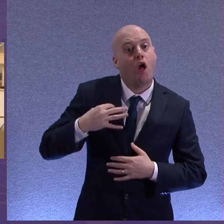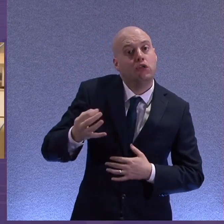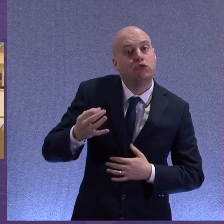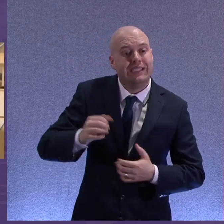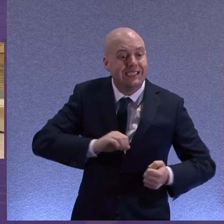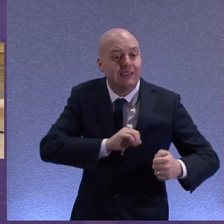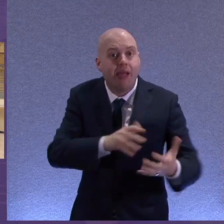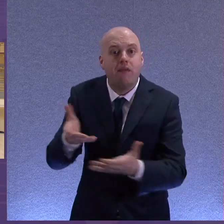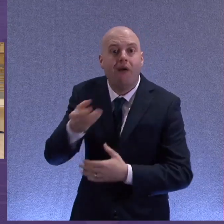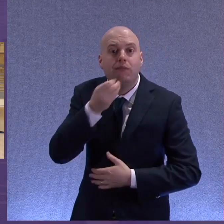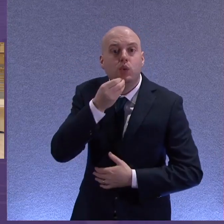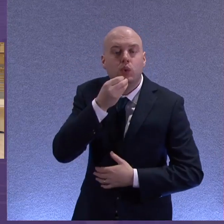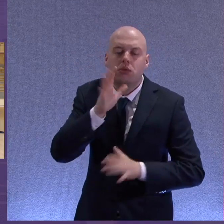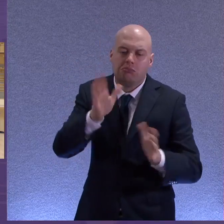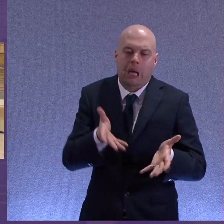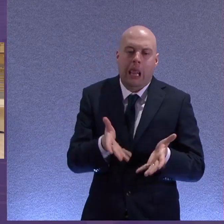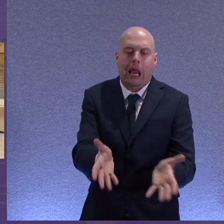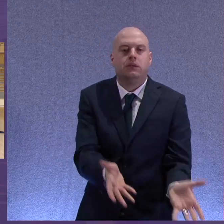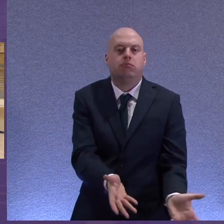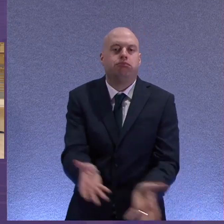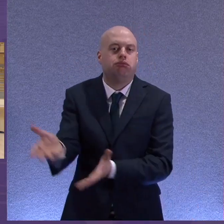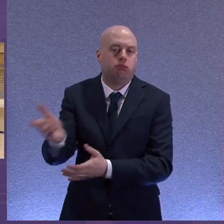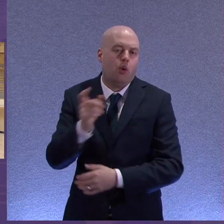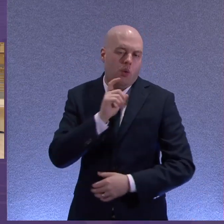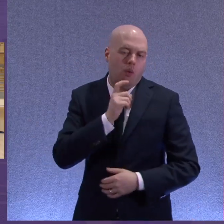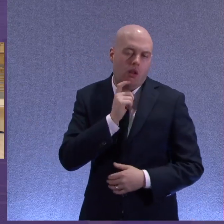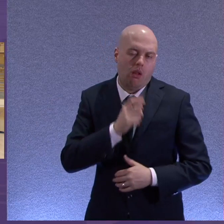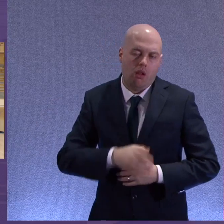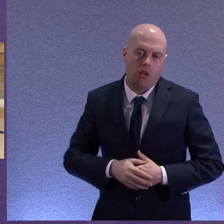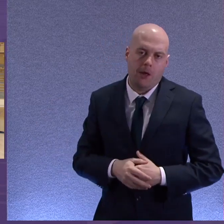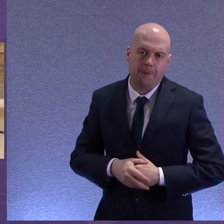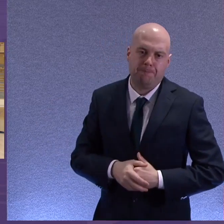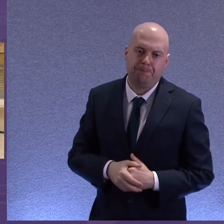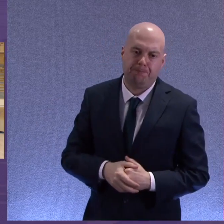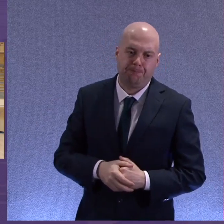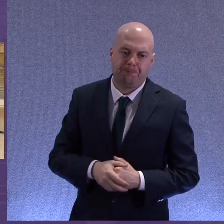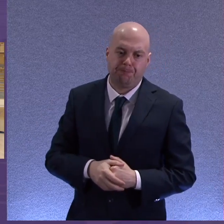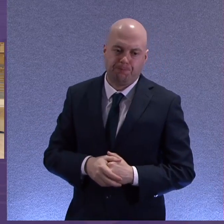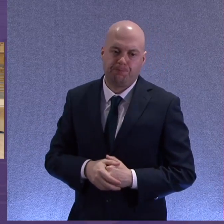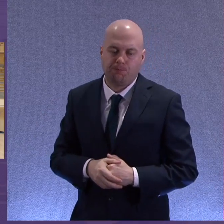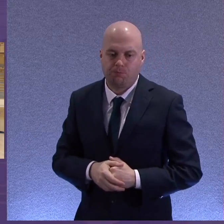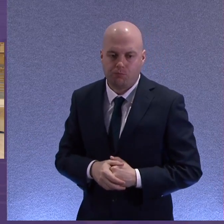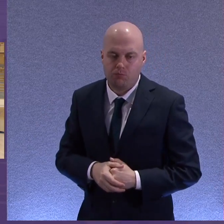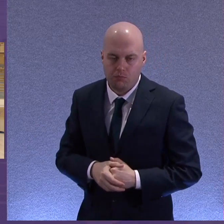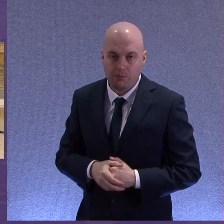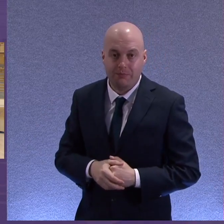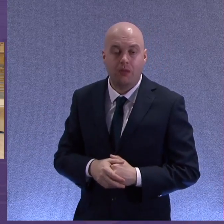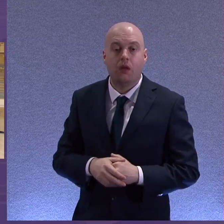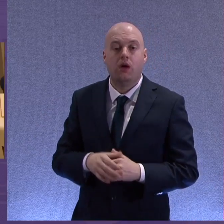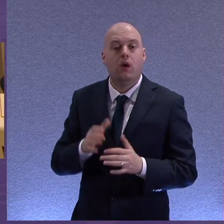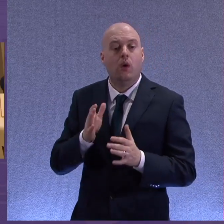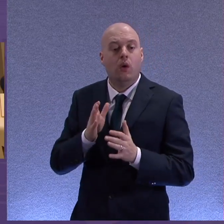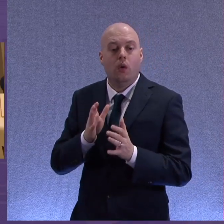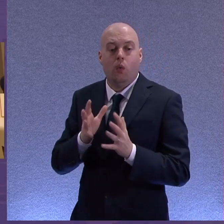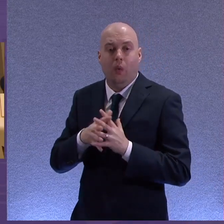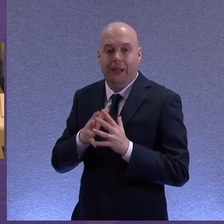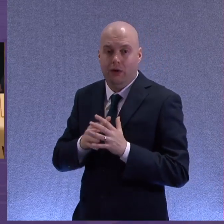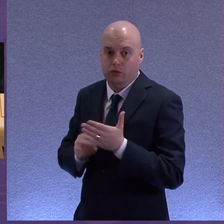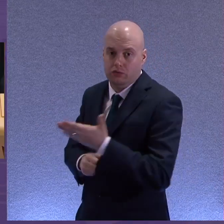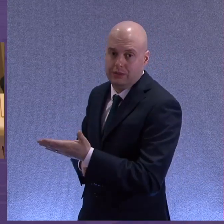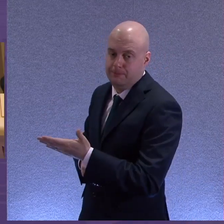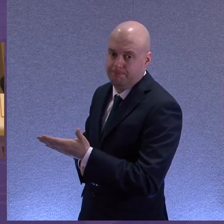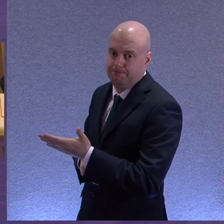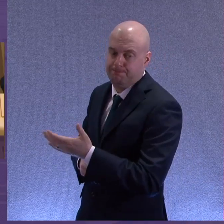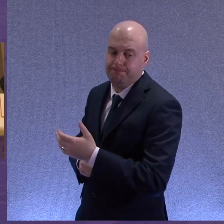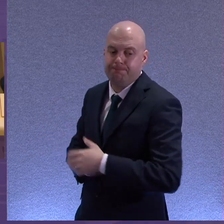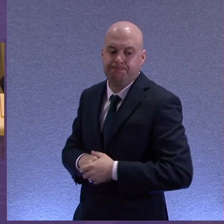to. Willie Coffey, to be followed by Mark MacDonald. Thank you. First Minister, I'm still getting messages right now from worried